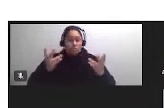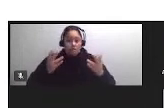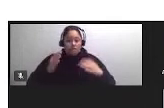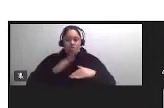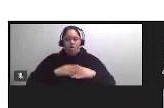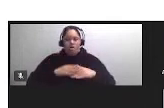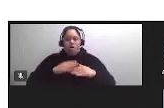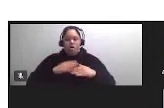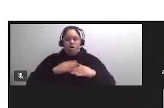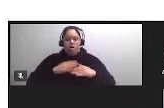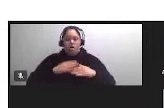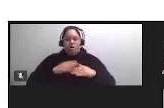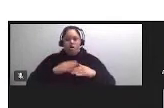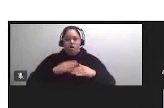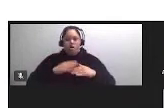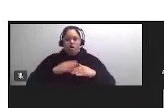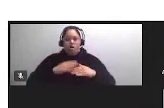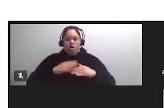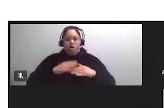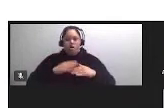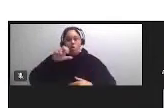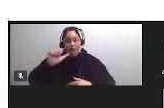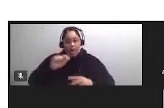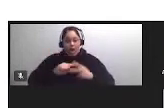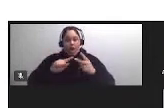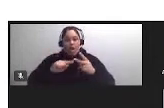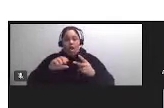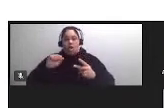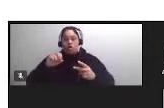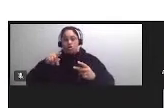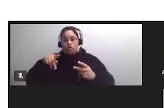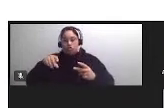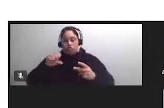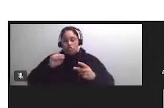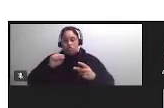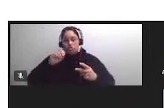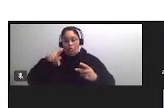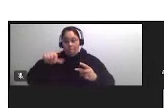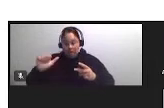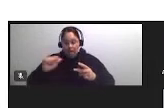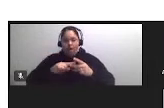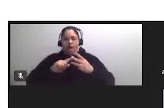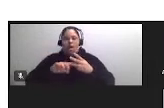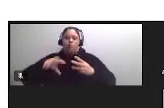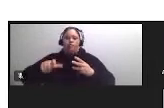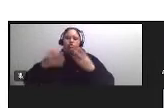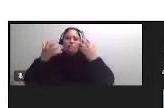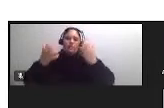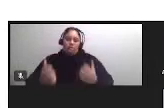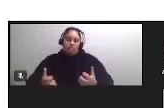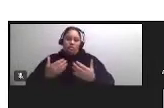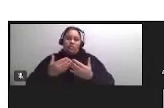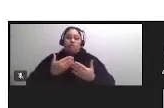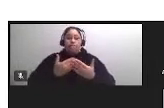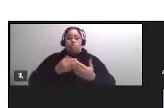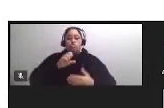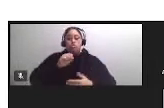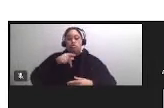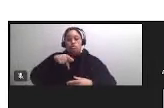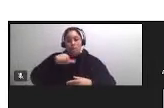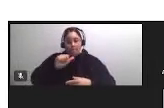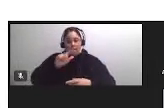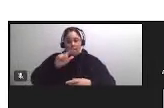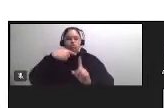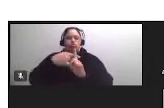on SONA, SOPA, and then the provincial budget. And in respect of SOPA, they will then also target